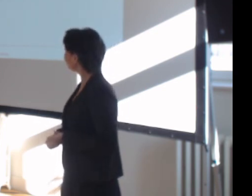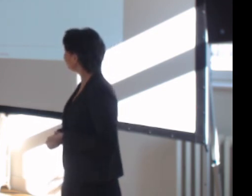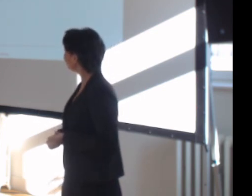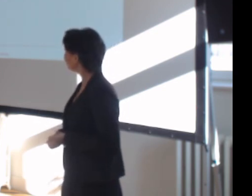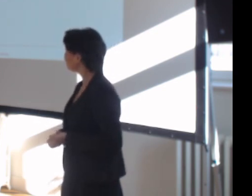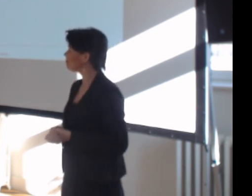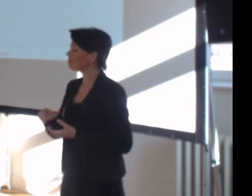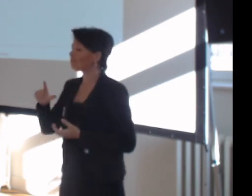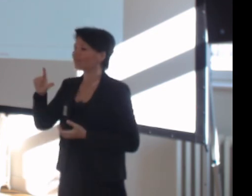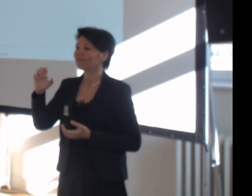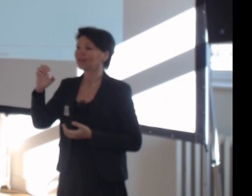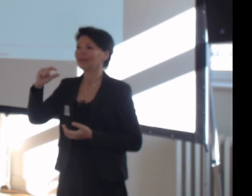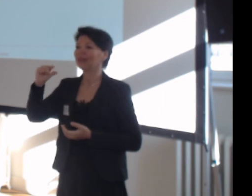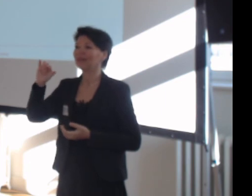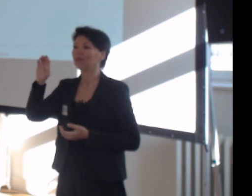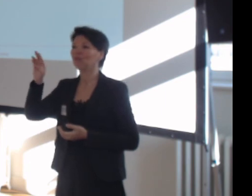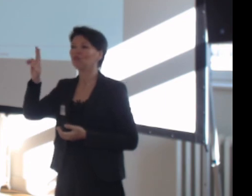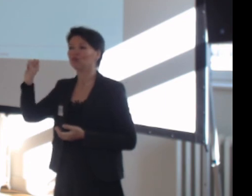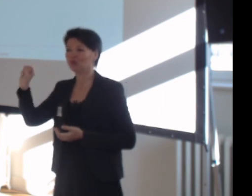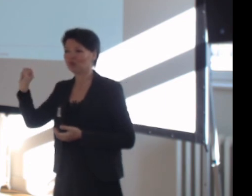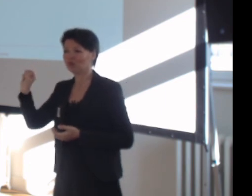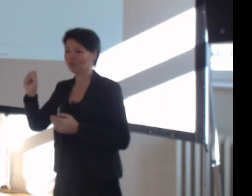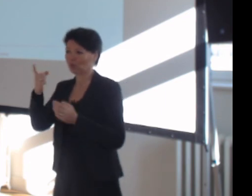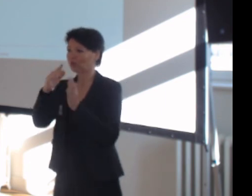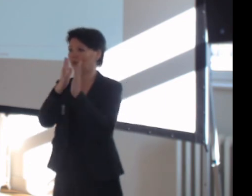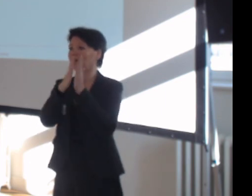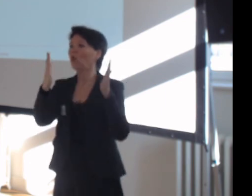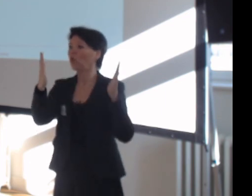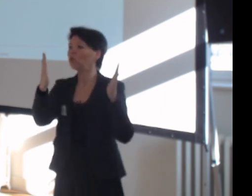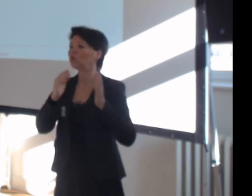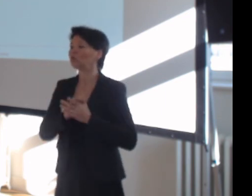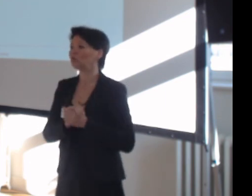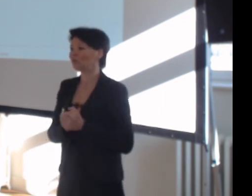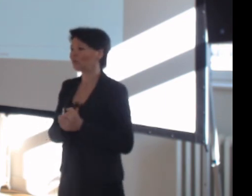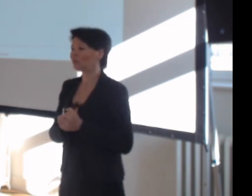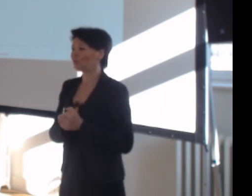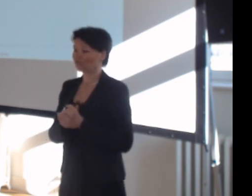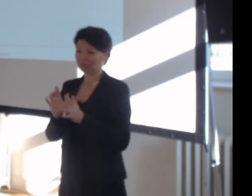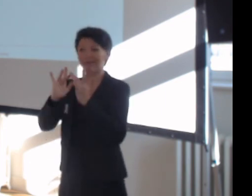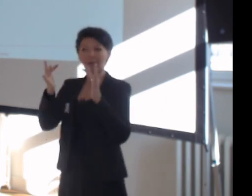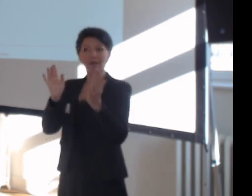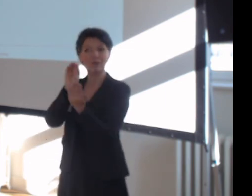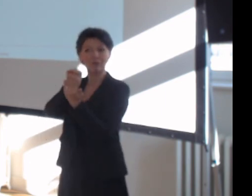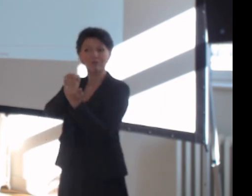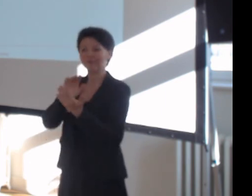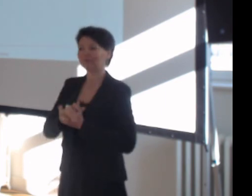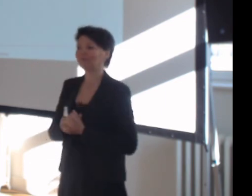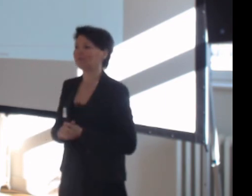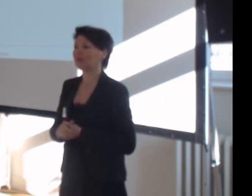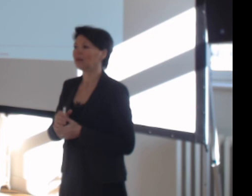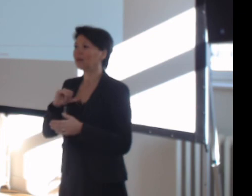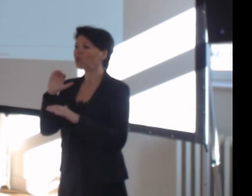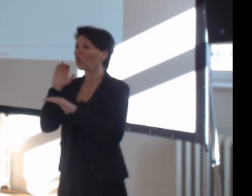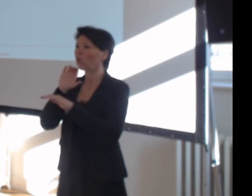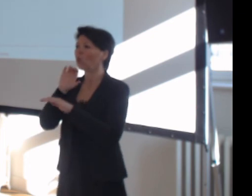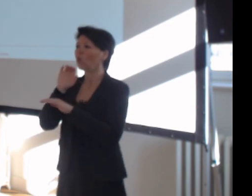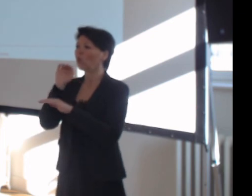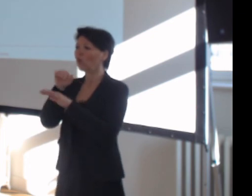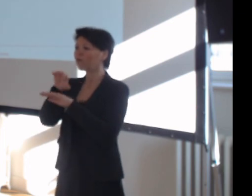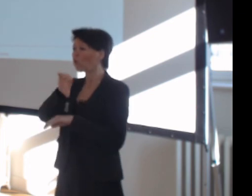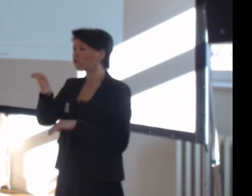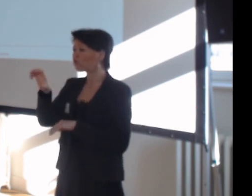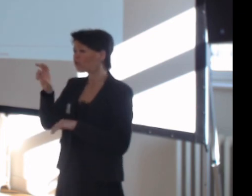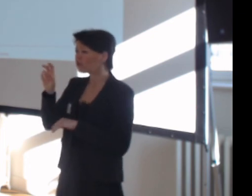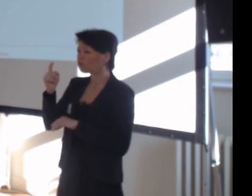So Legimers are a catalogue on the internet. There are more than